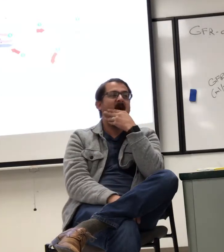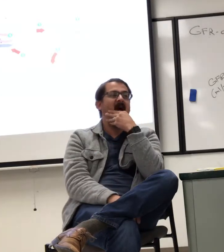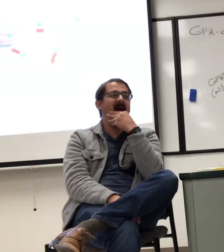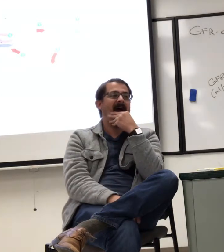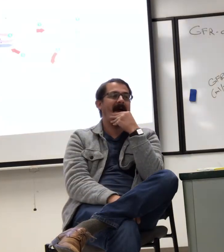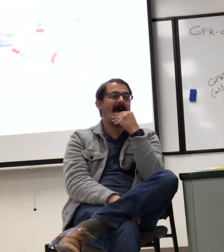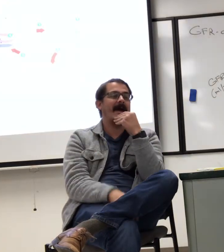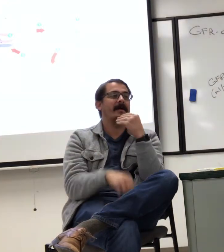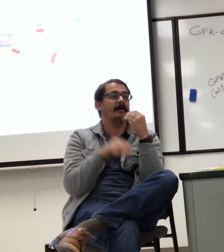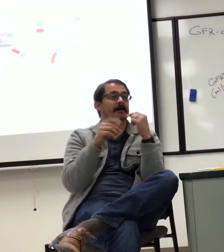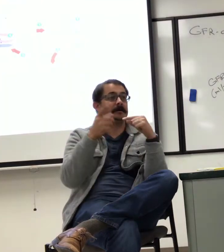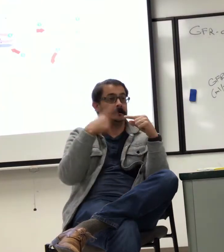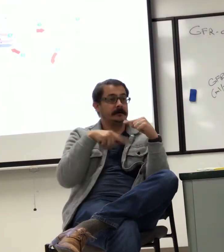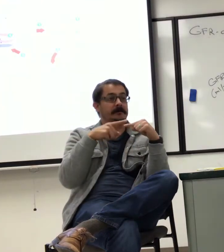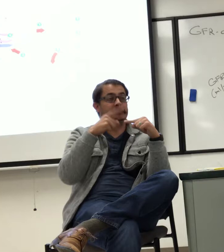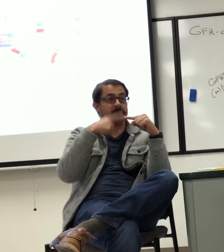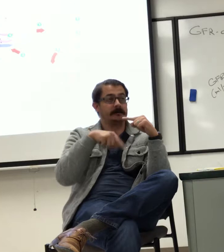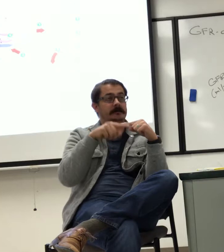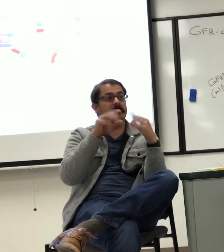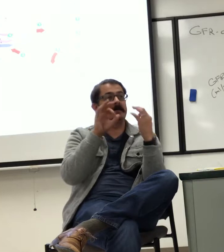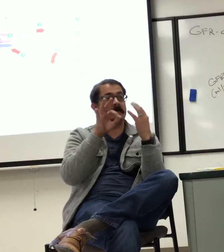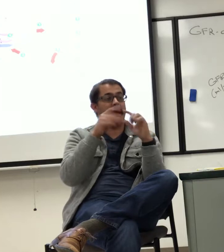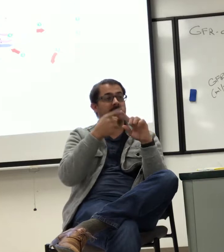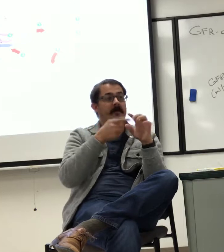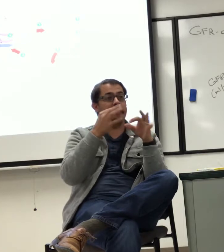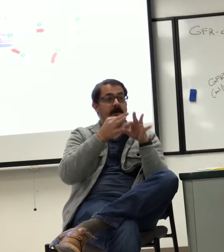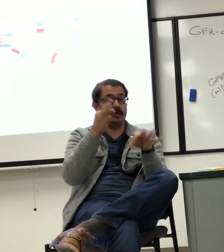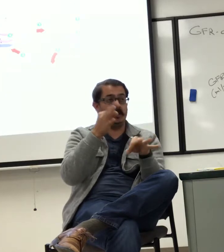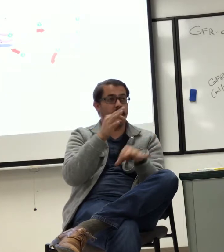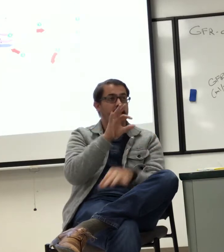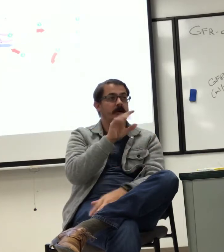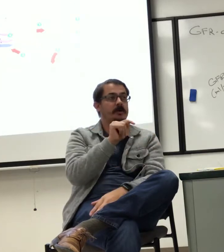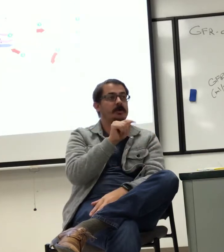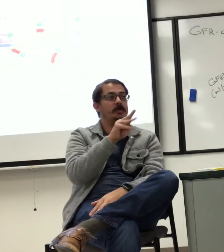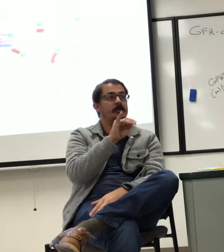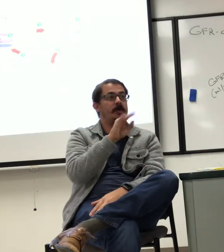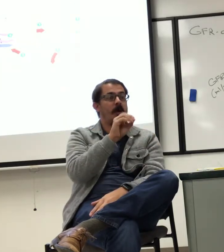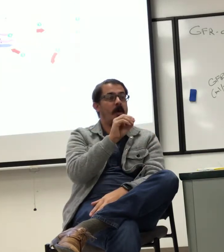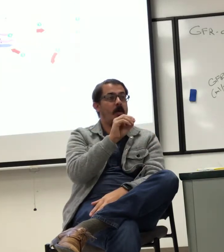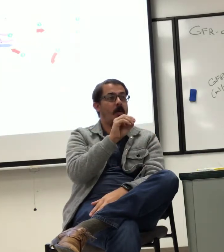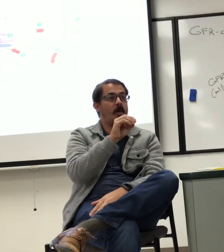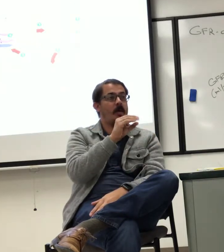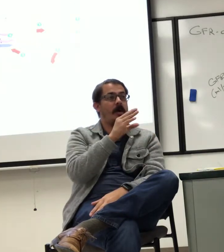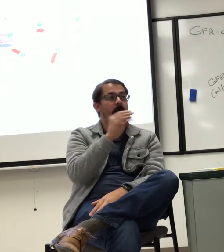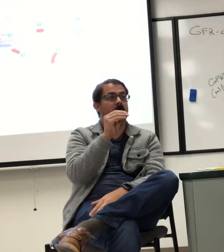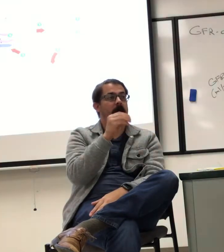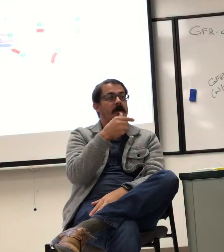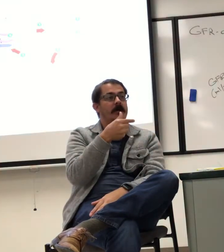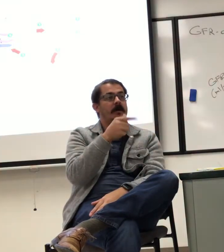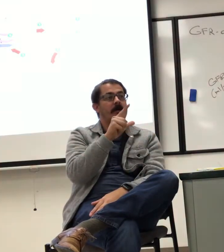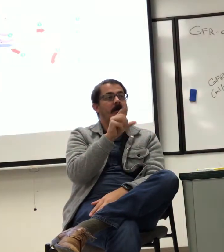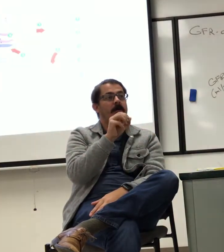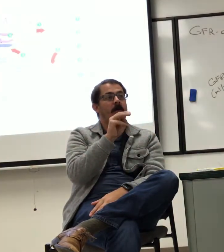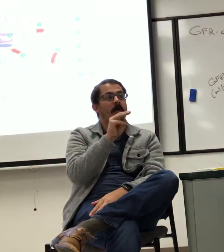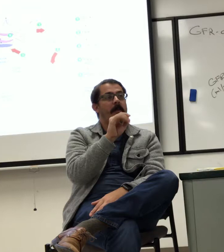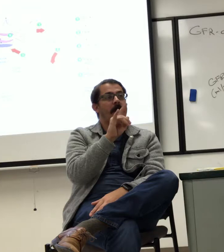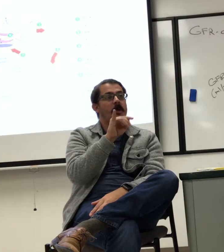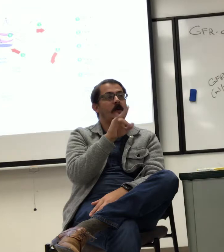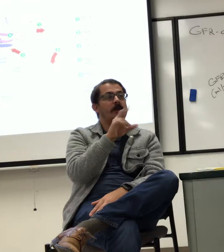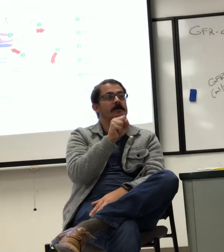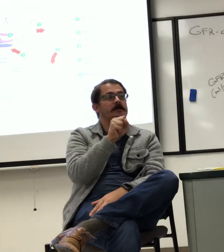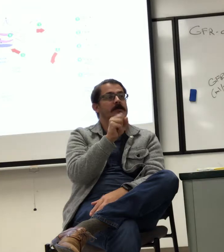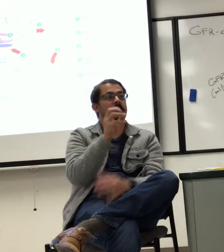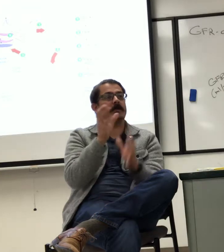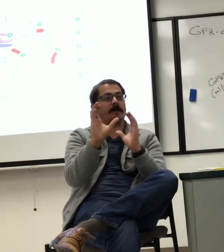There's feedback between the tubulo, and the glomerulus. They talk to each